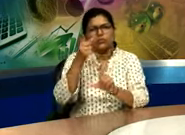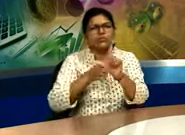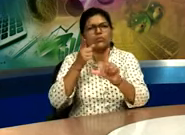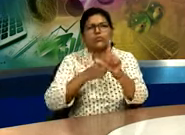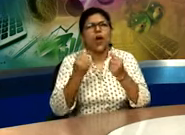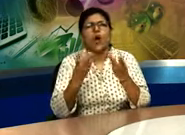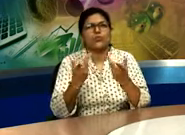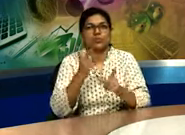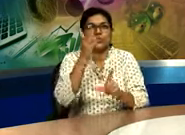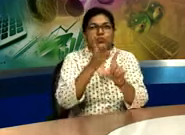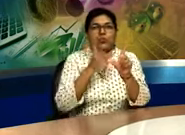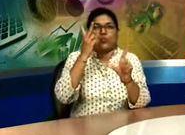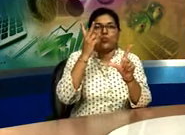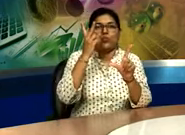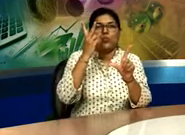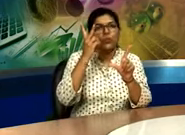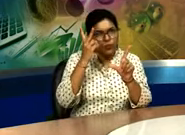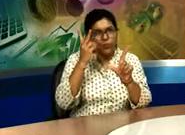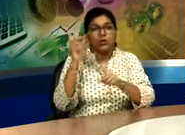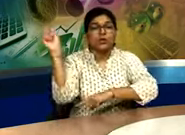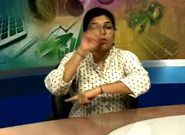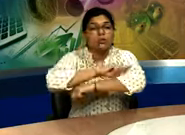the Mars take 2 years